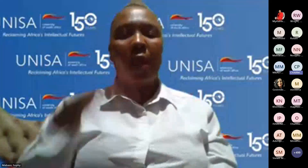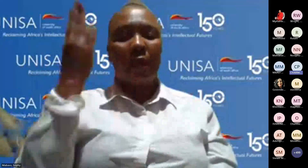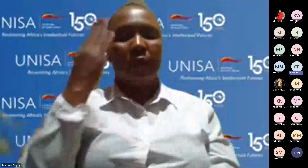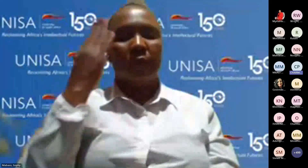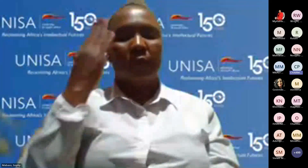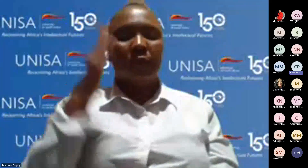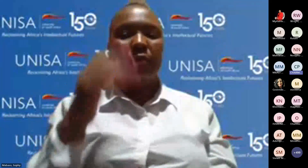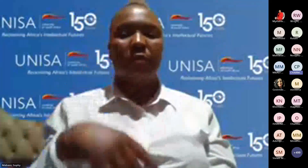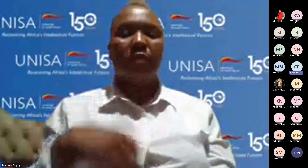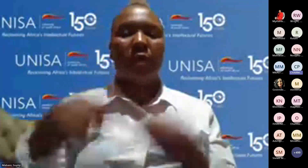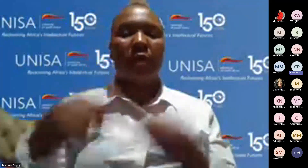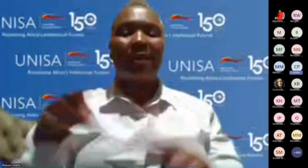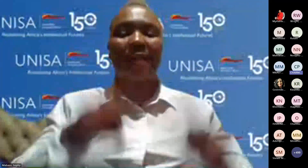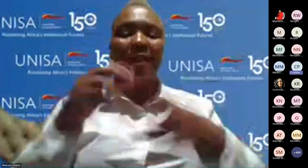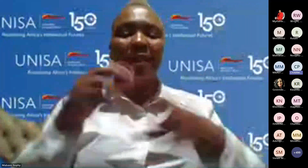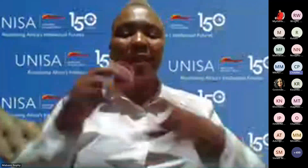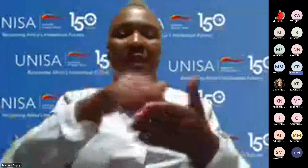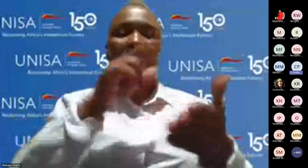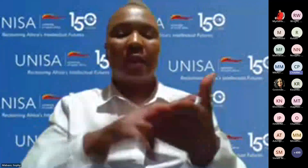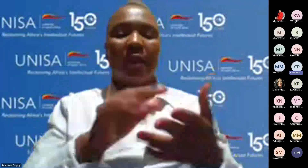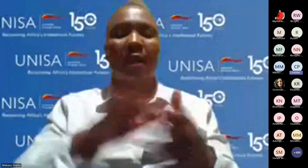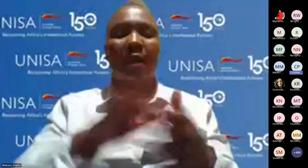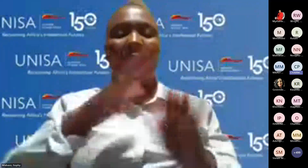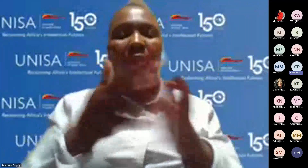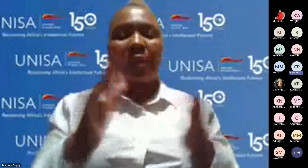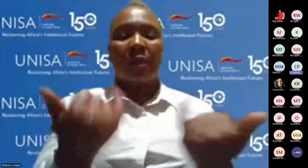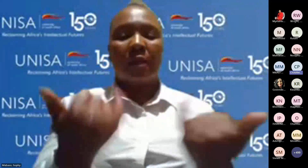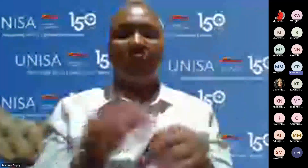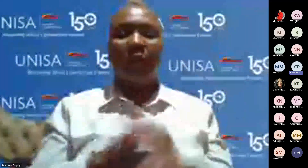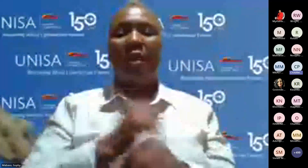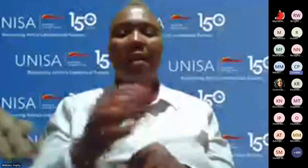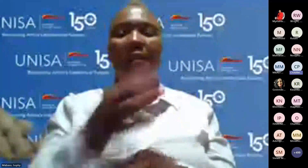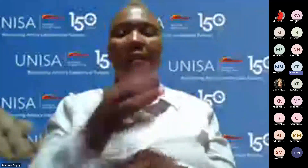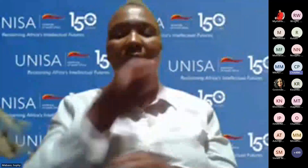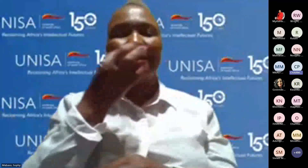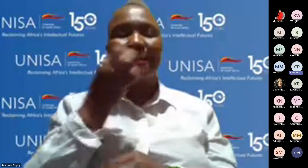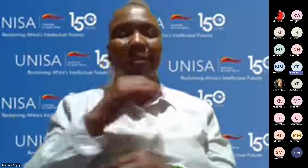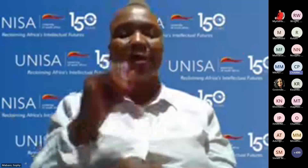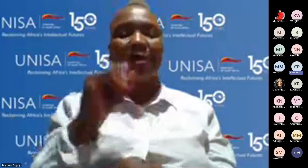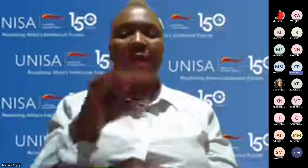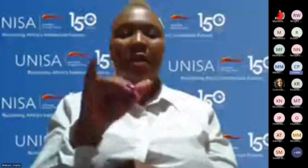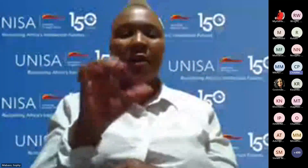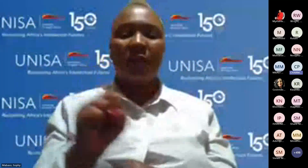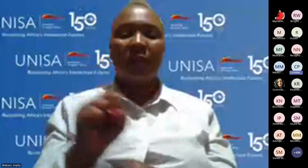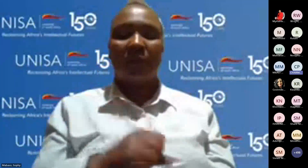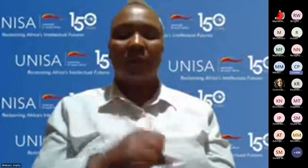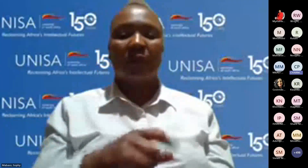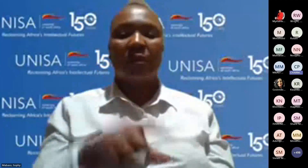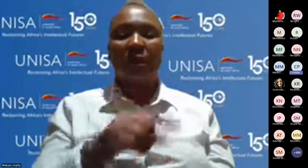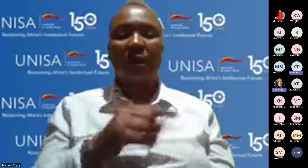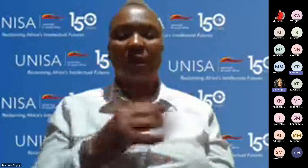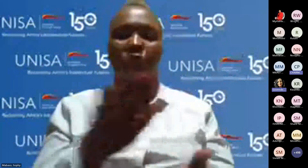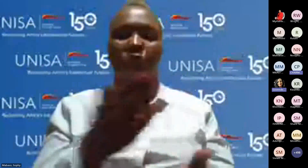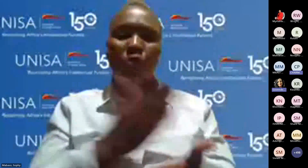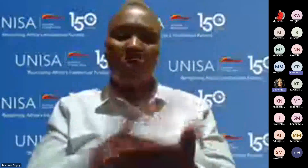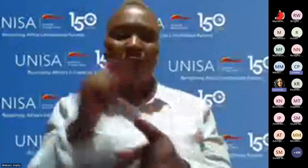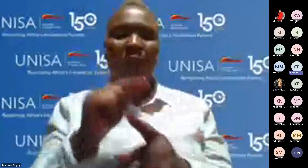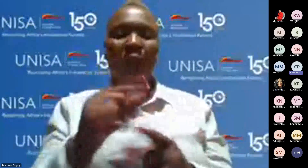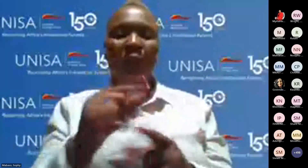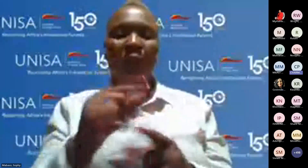the Invigilator app and everything now. They've never mentioned IRIS, so obviously that's not part of it.